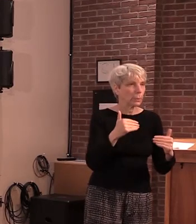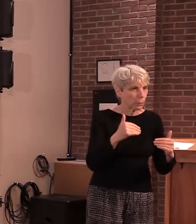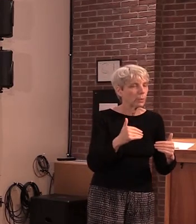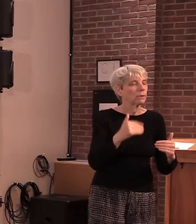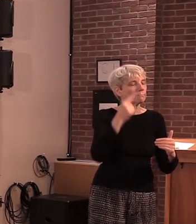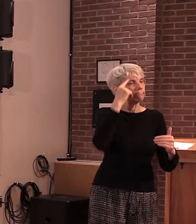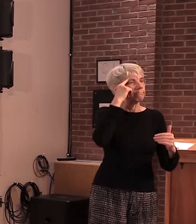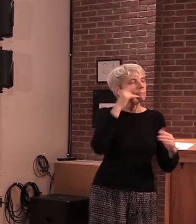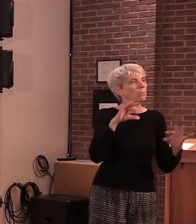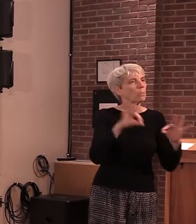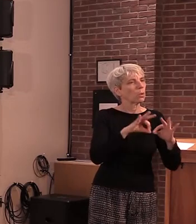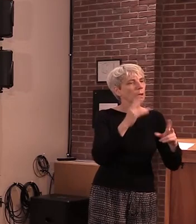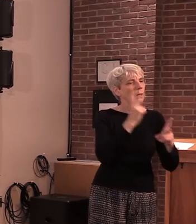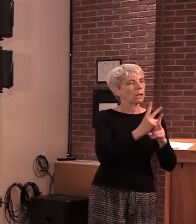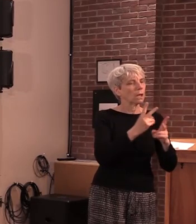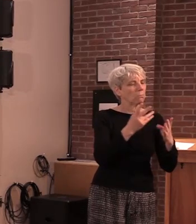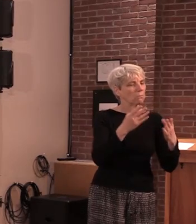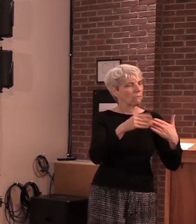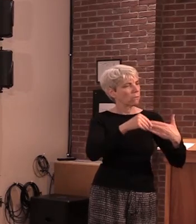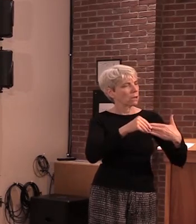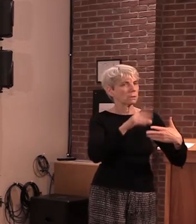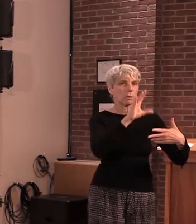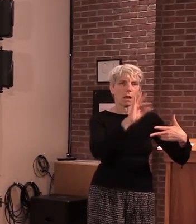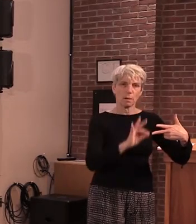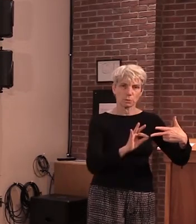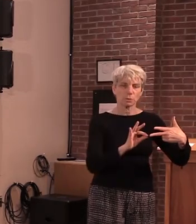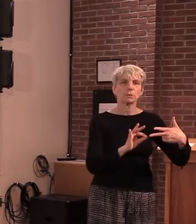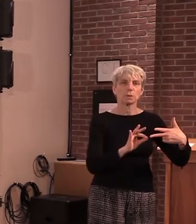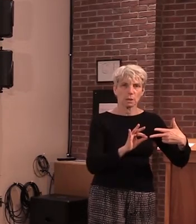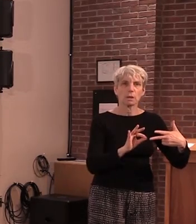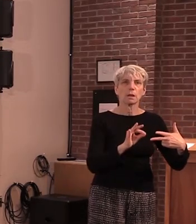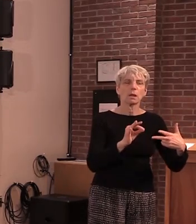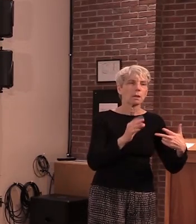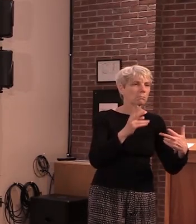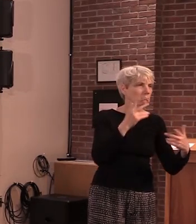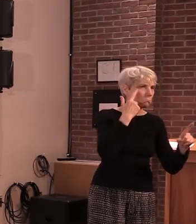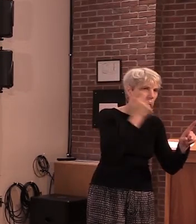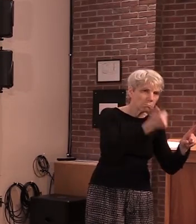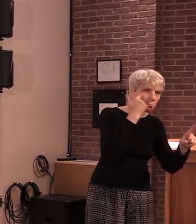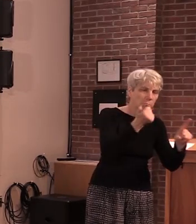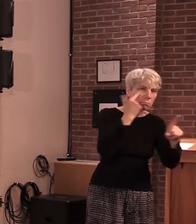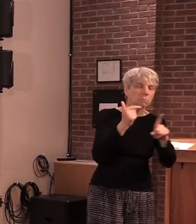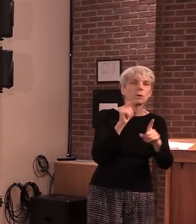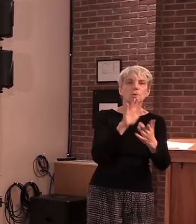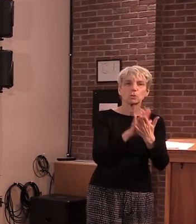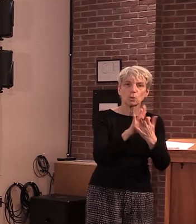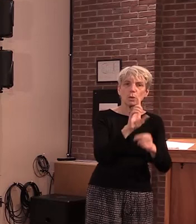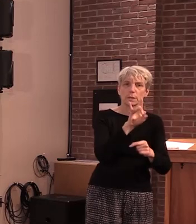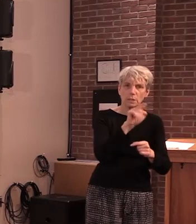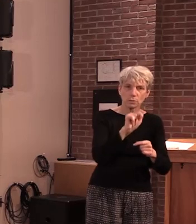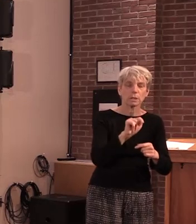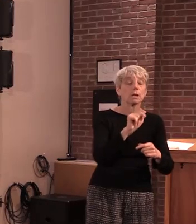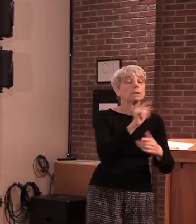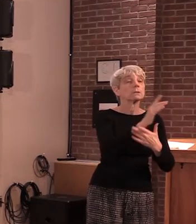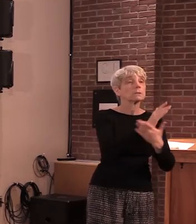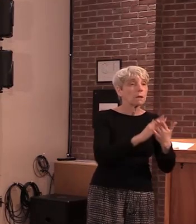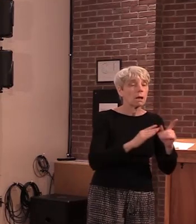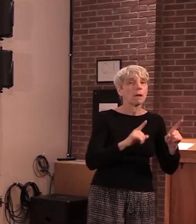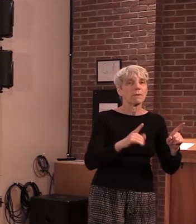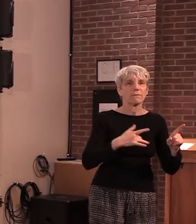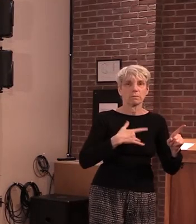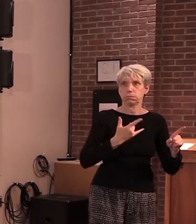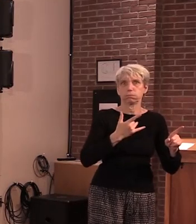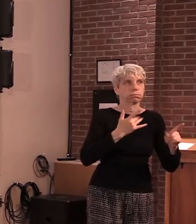that in our state guidance, we do impart some flexibility to districts, and I think the hybrid ability in particular allows districts to